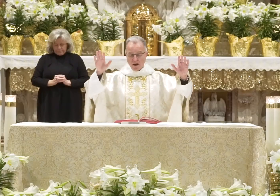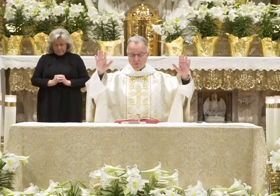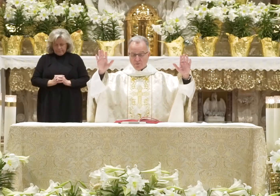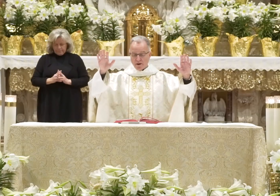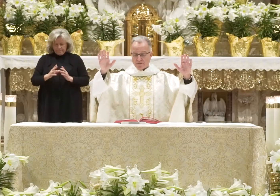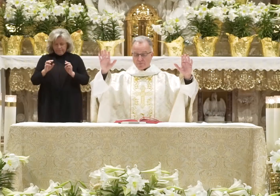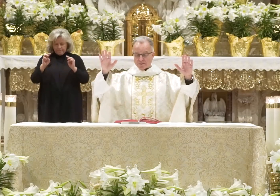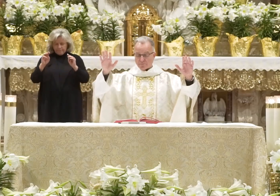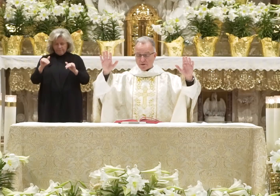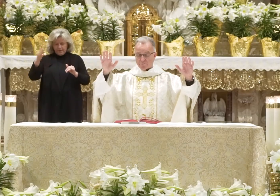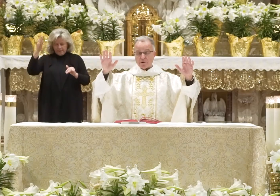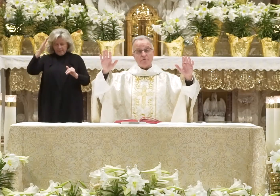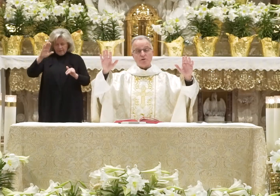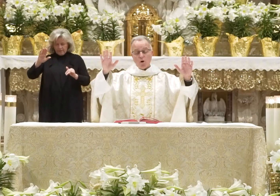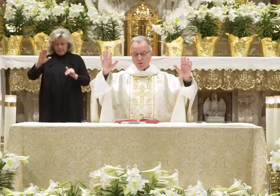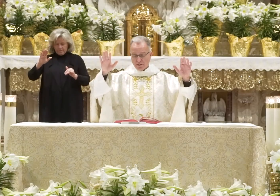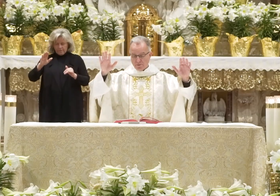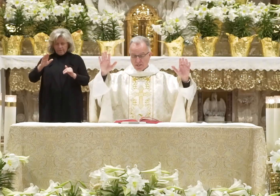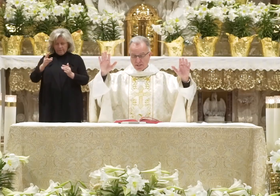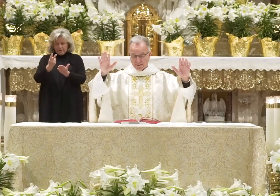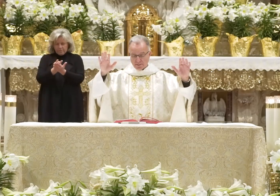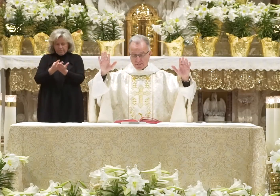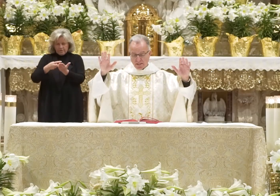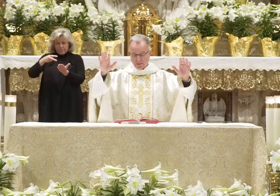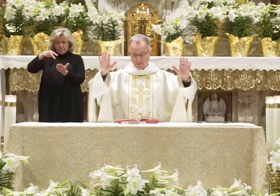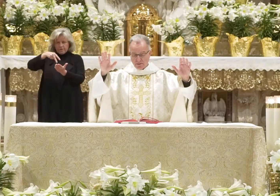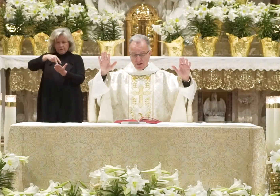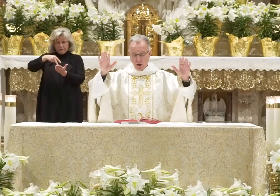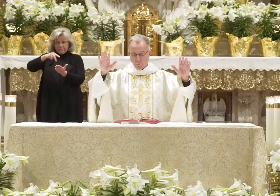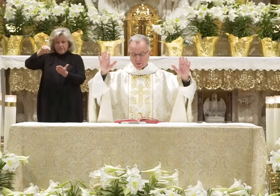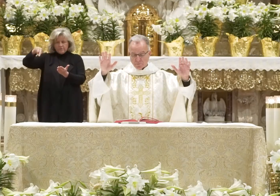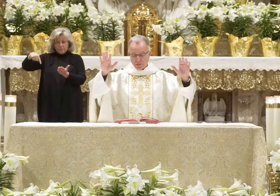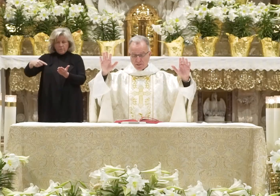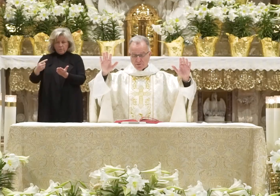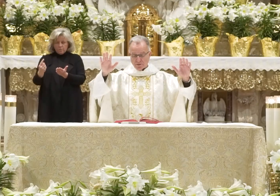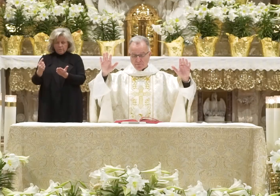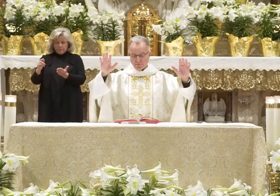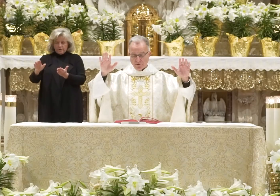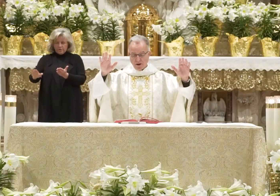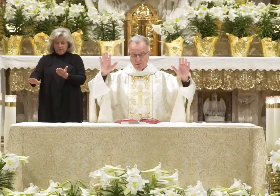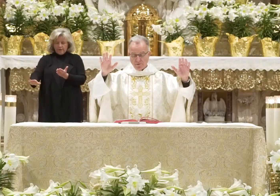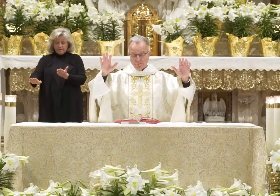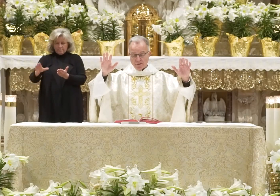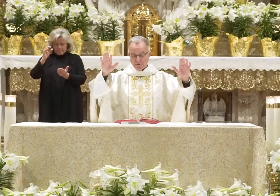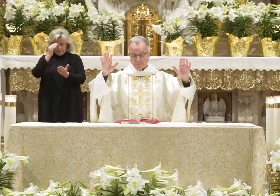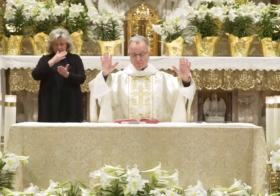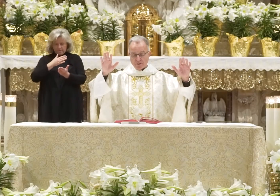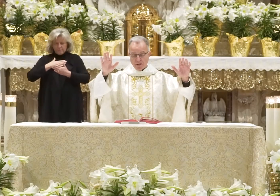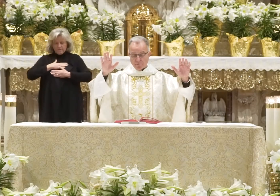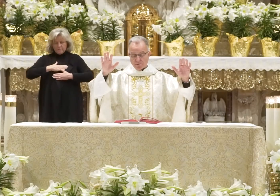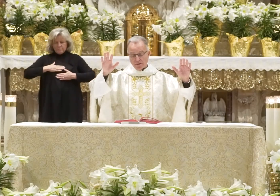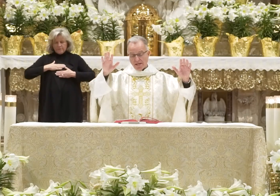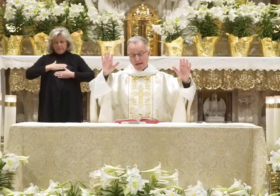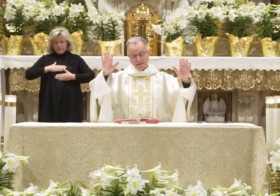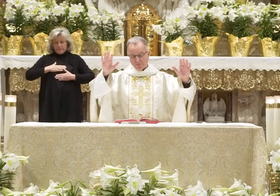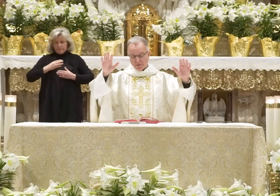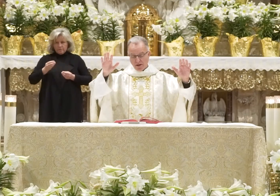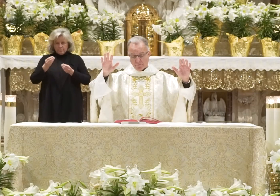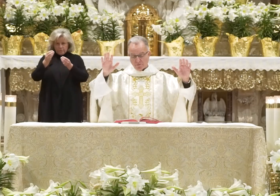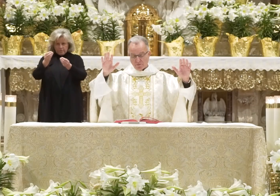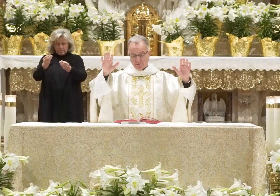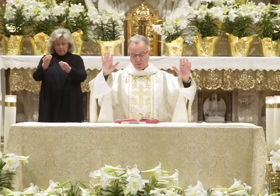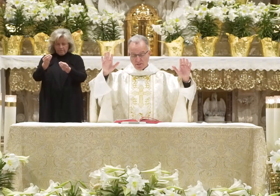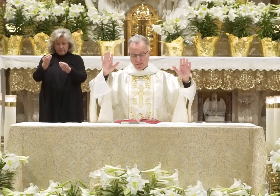May God, who by the resurrection of his only begotten Son, was pleased to confer on you the gift of redemption and